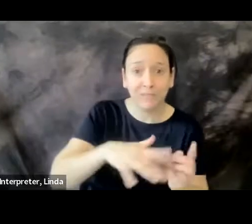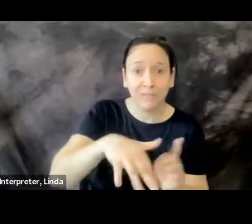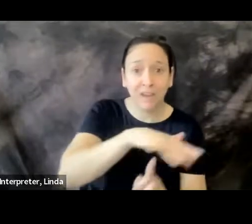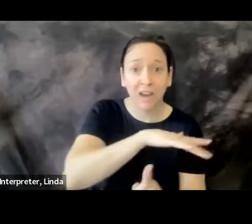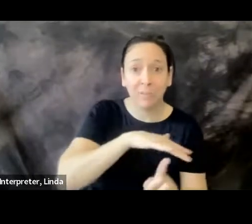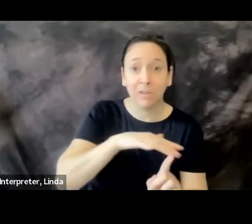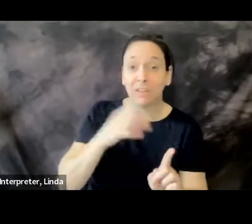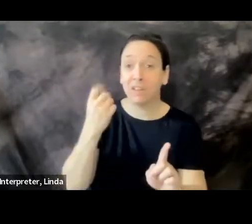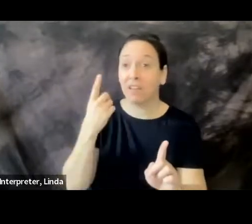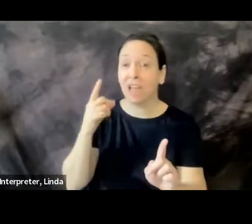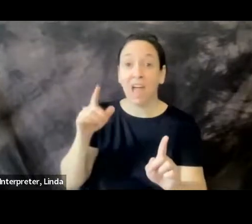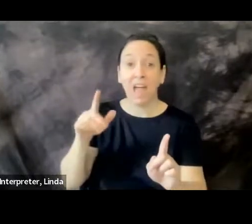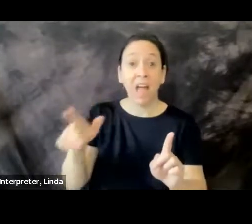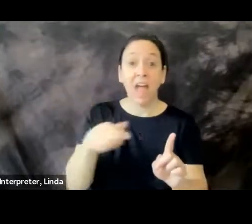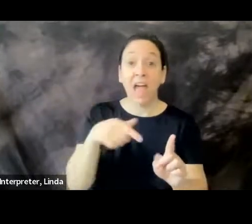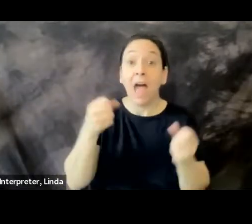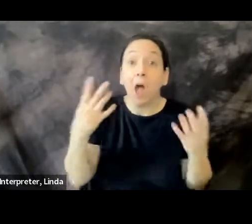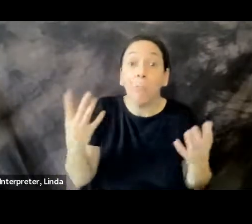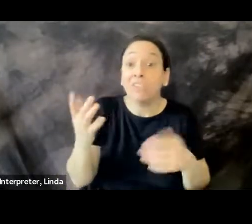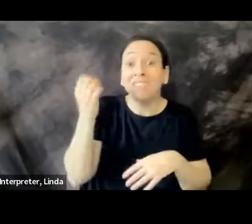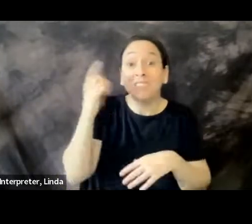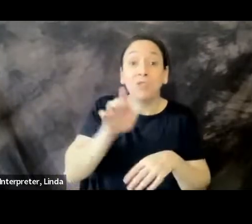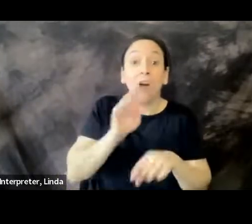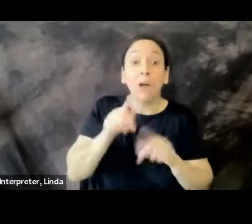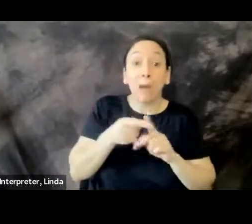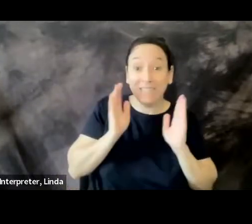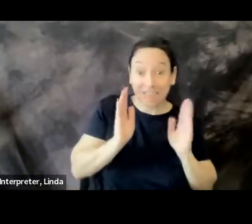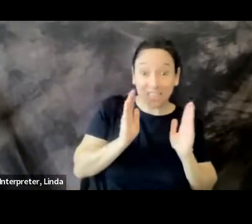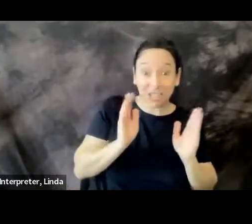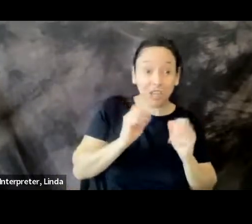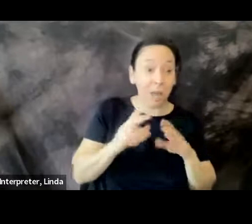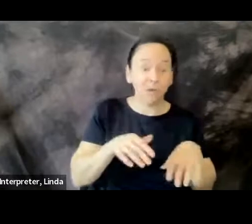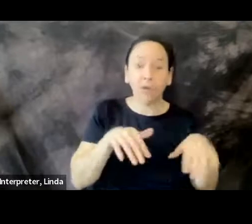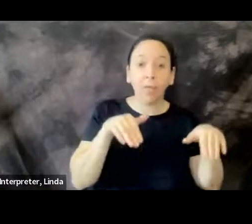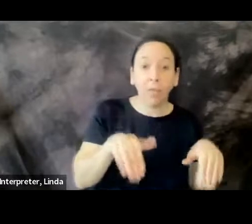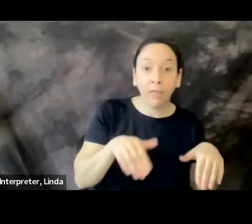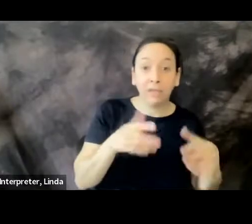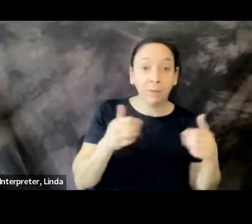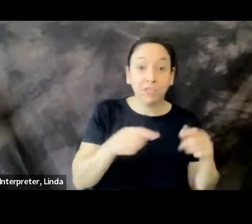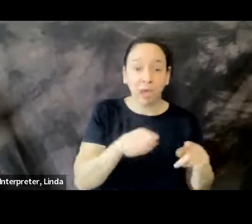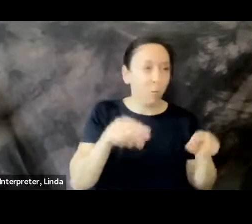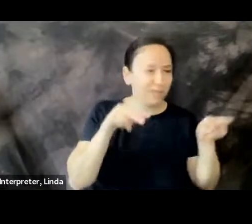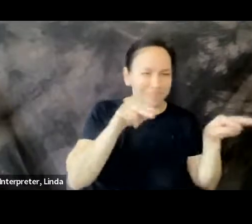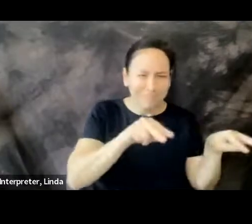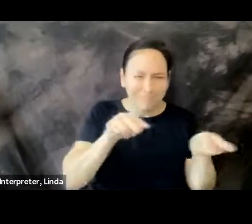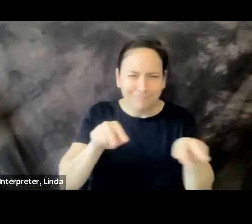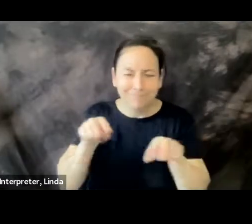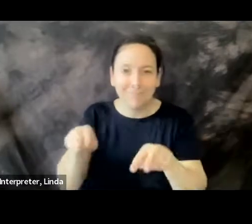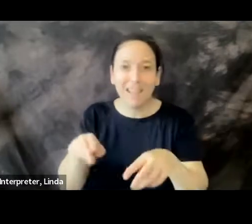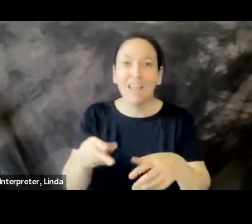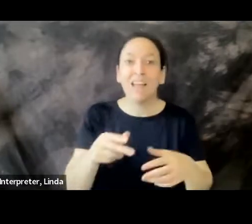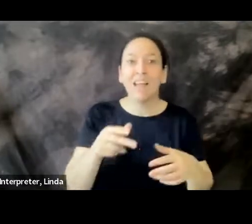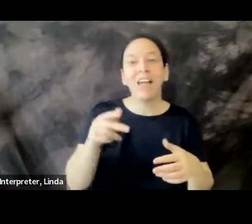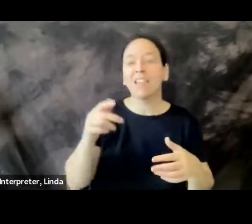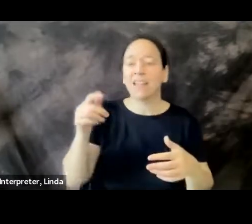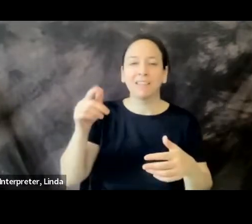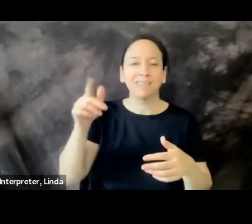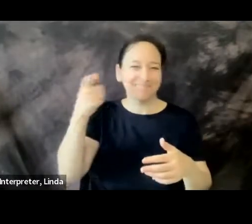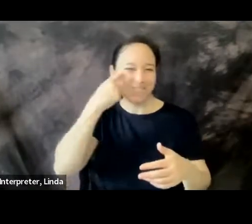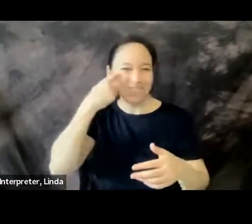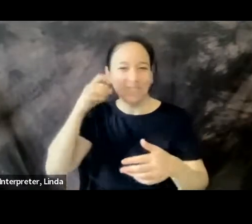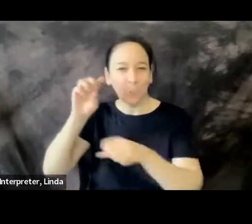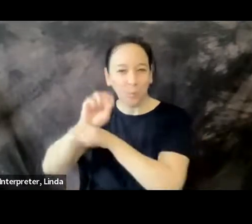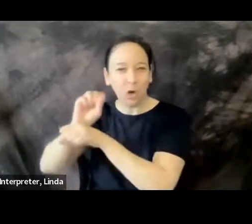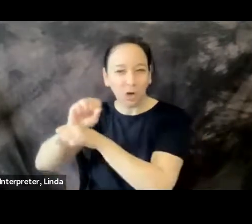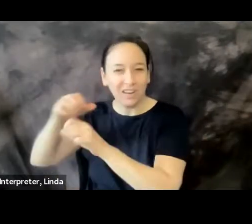to online course modules, similar software that might track that activity as is deployed in the workers context that Damien was just talking